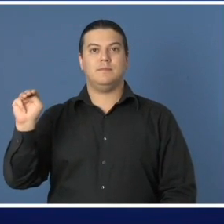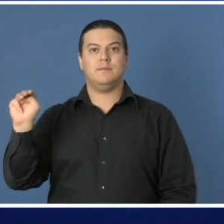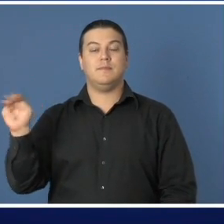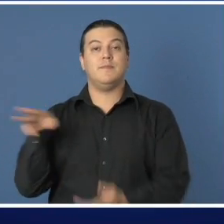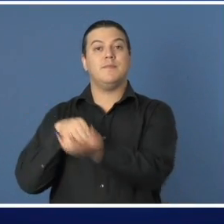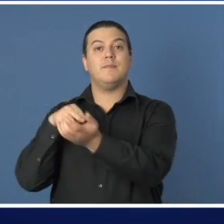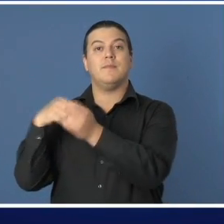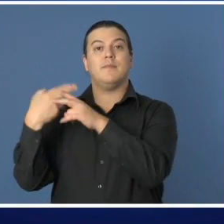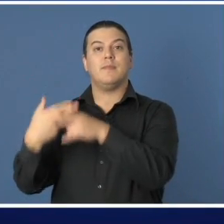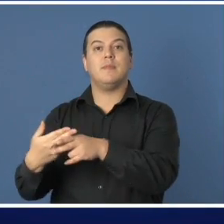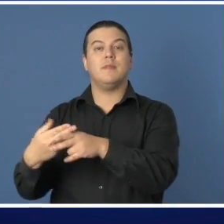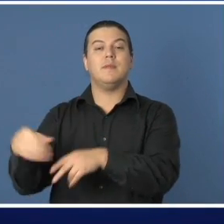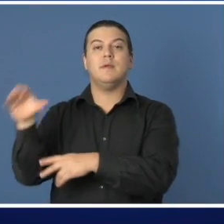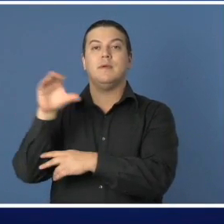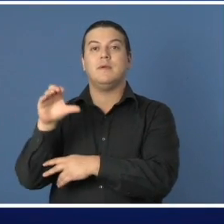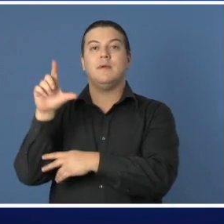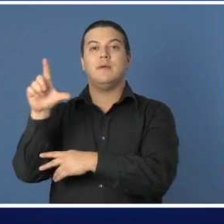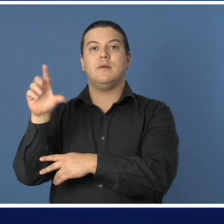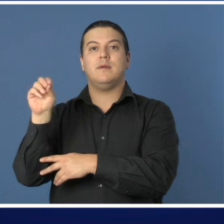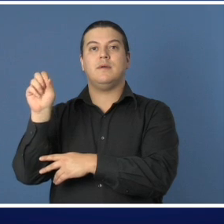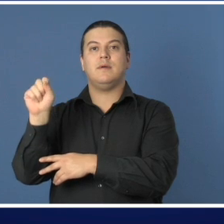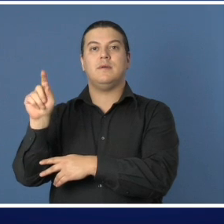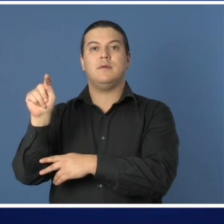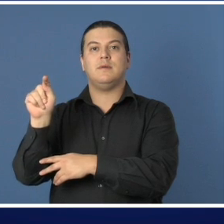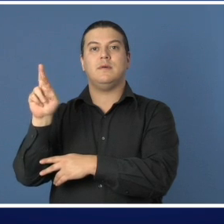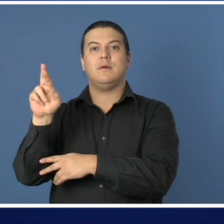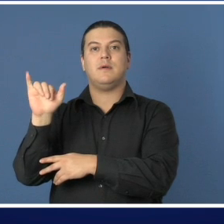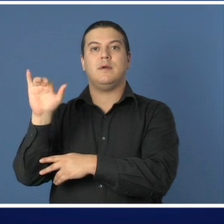Clostridium botulinum.